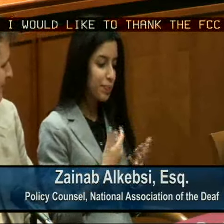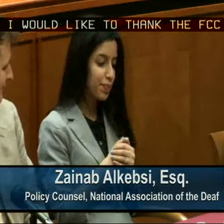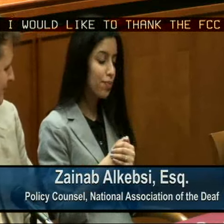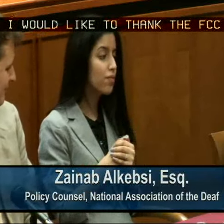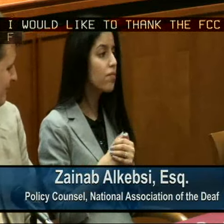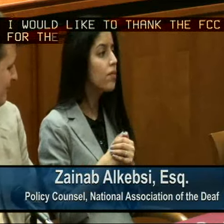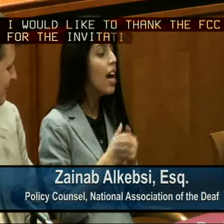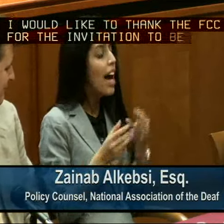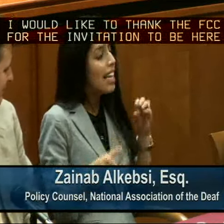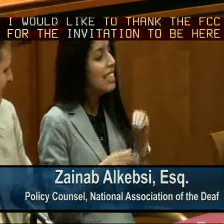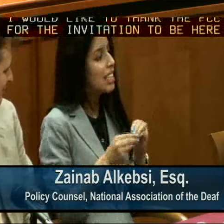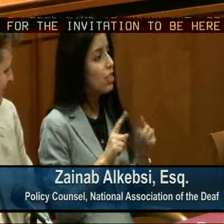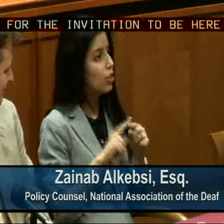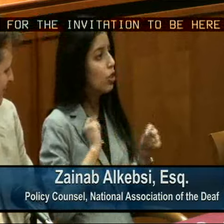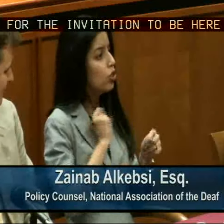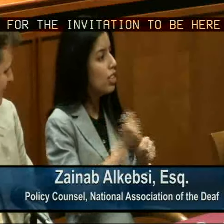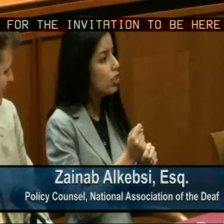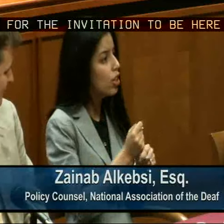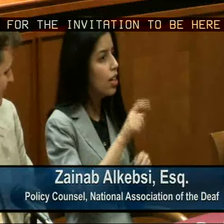talking about today.